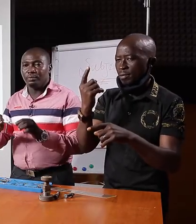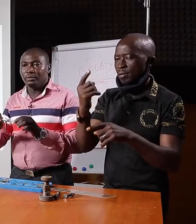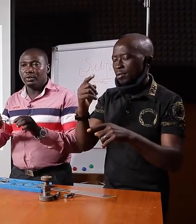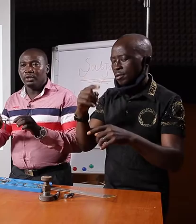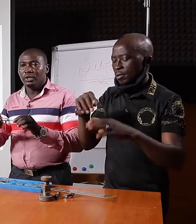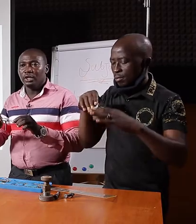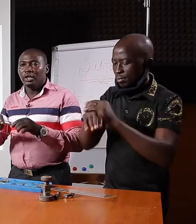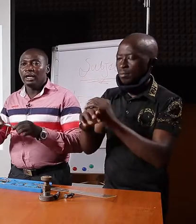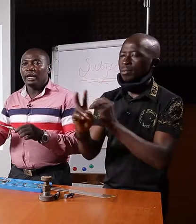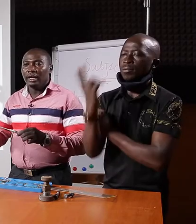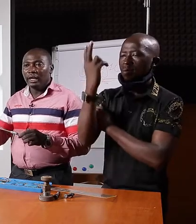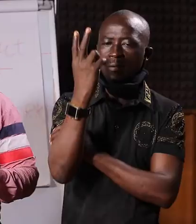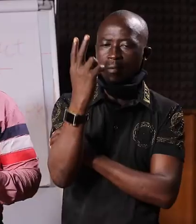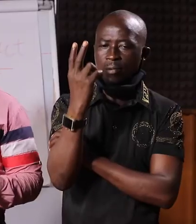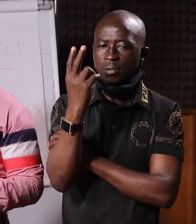tap,